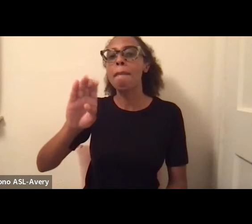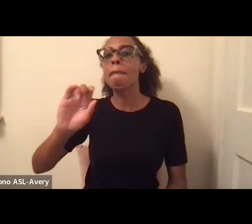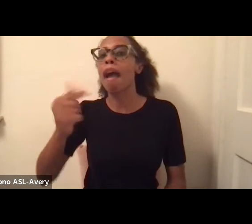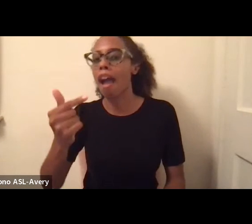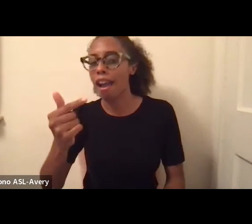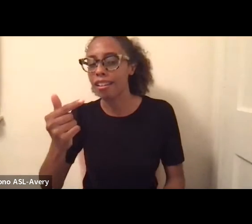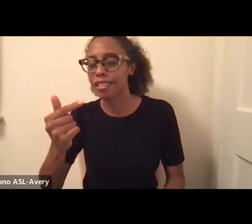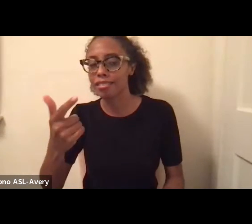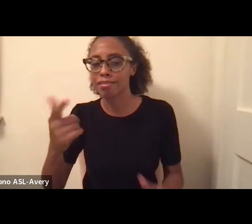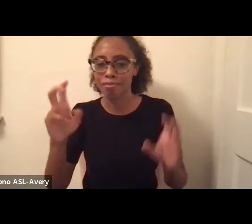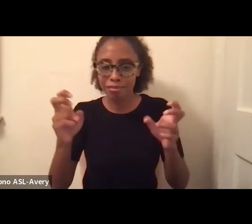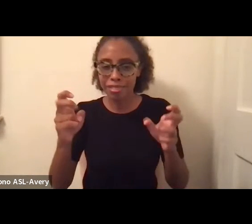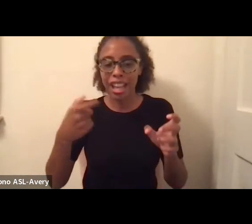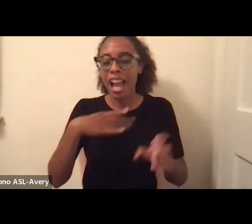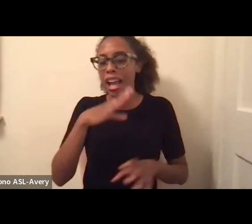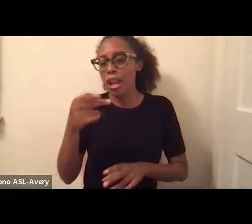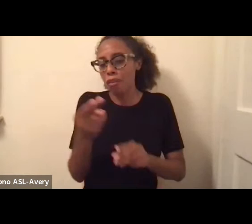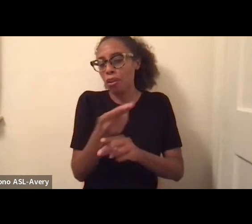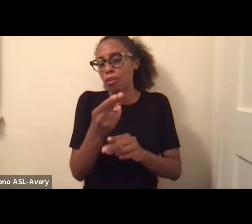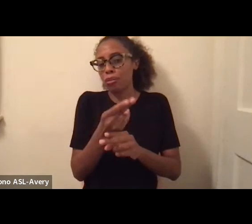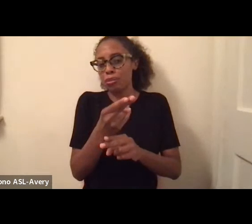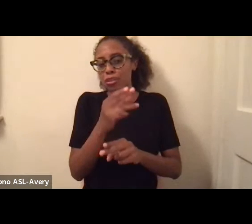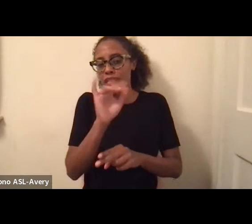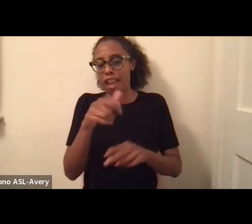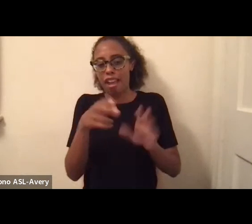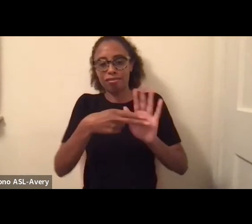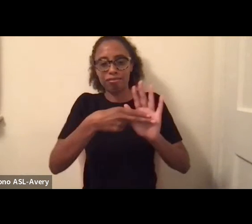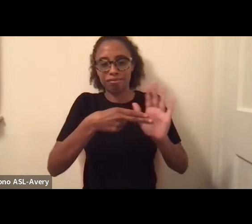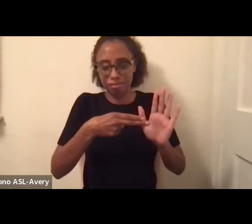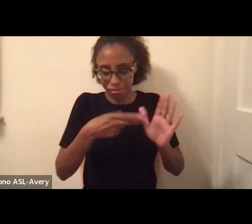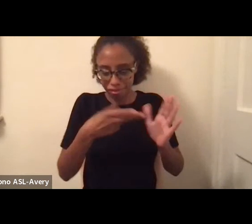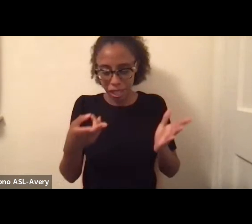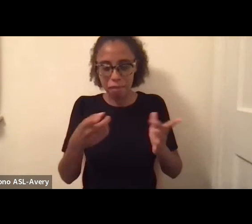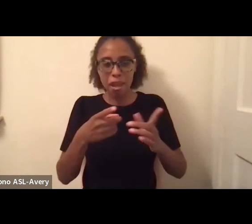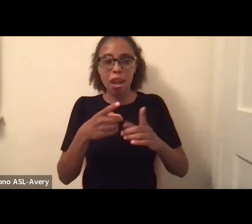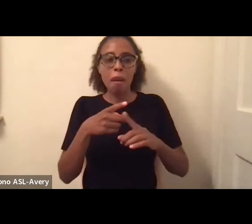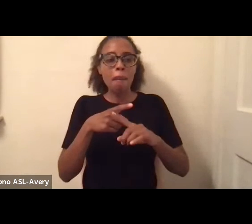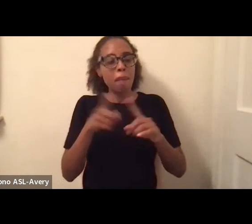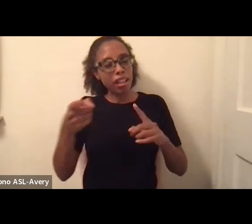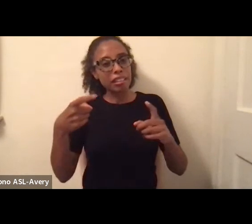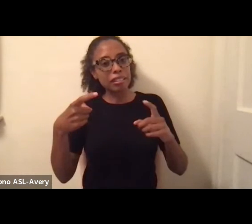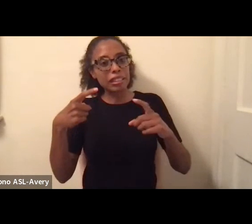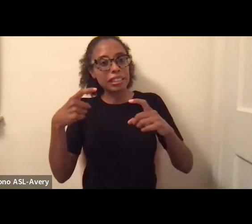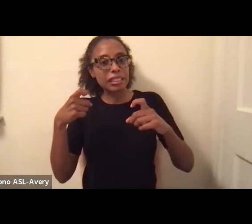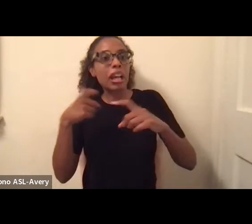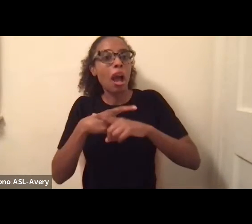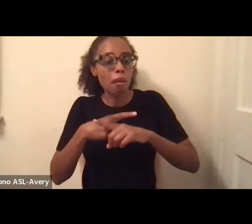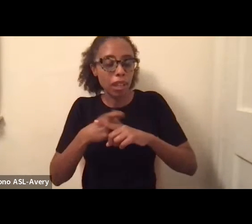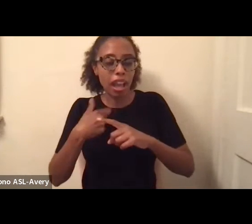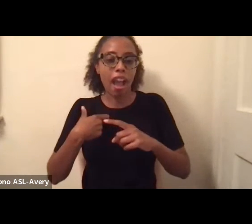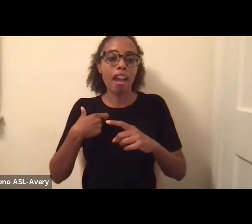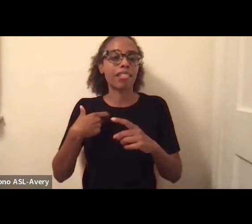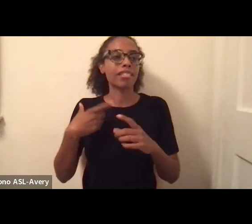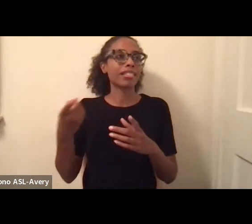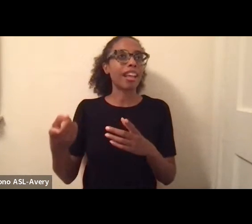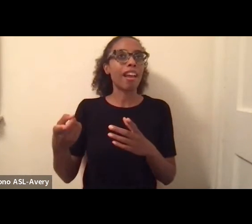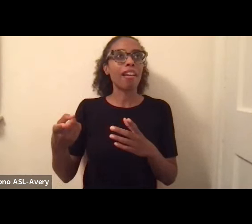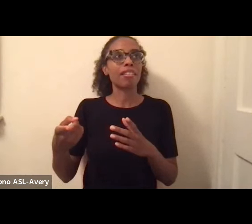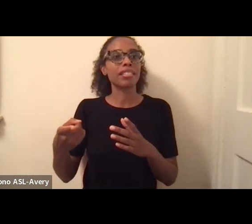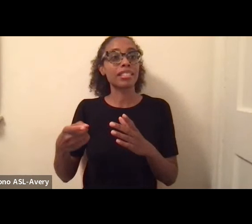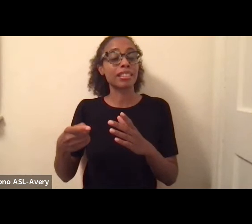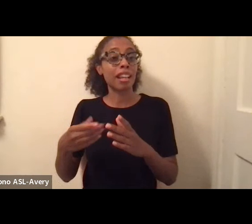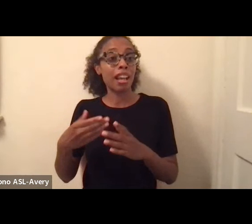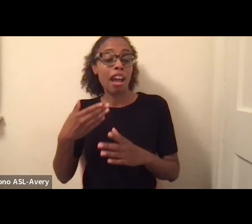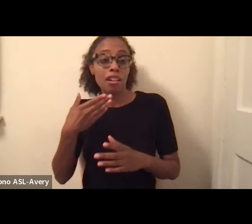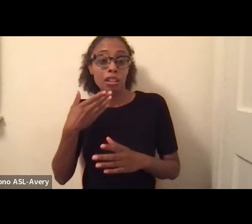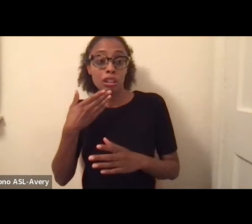these spaces are complicated, right? That there are highs and lows, there's calls for solidarity, and then